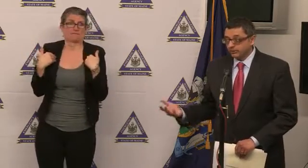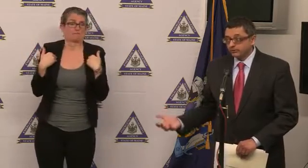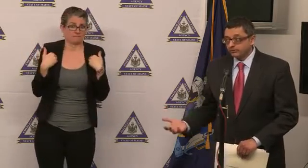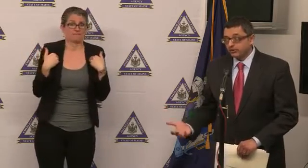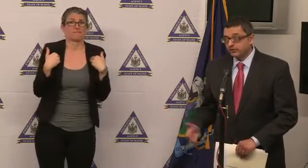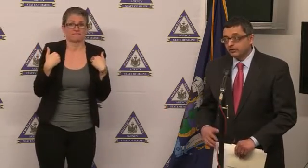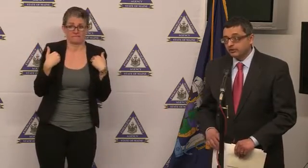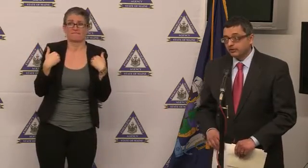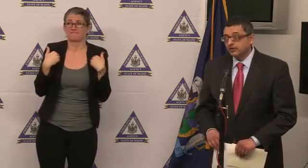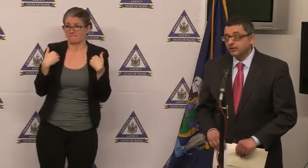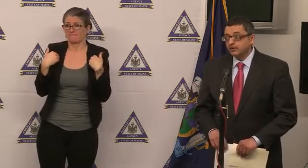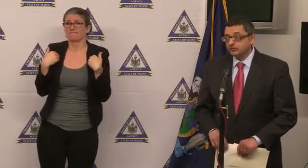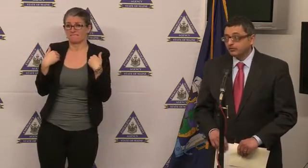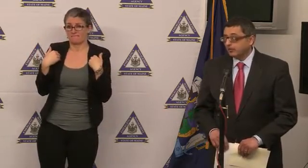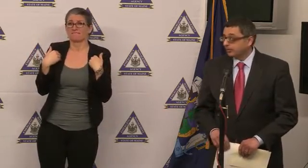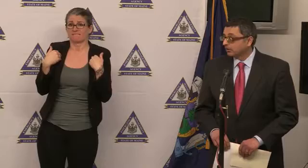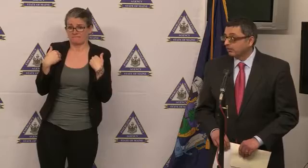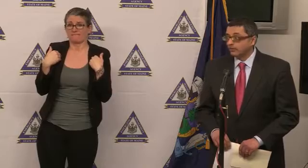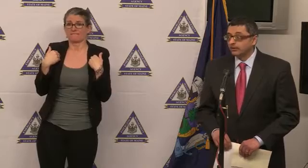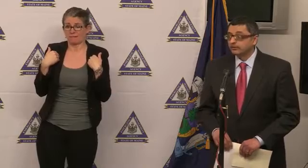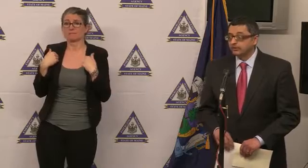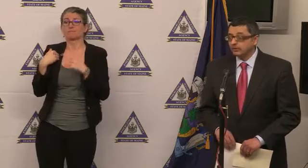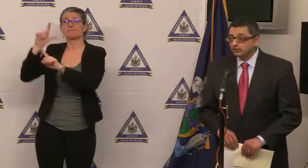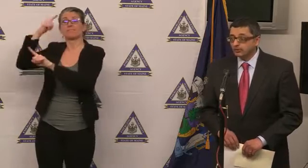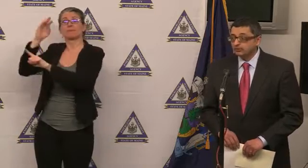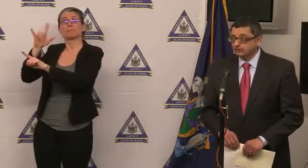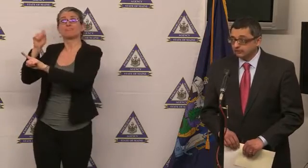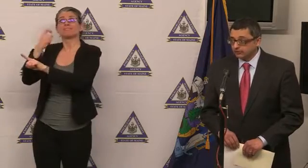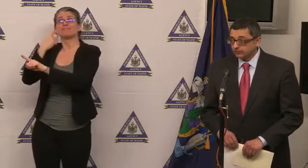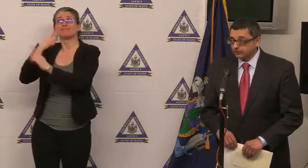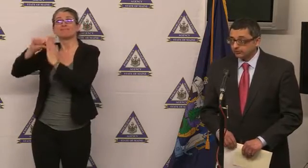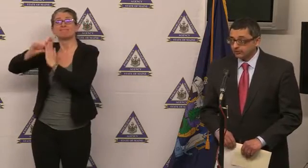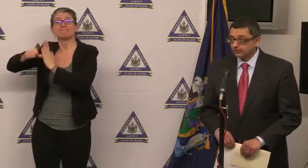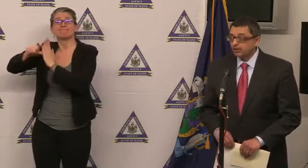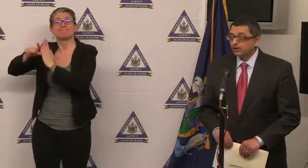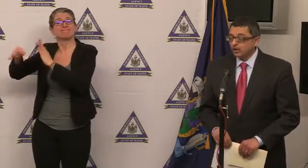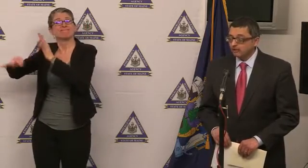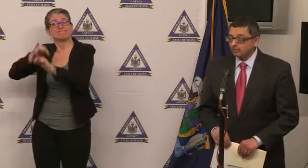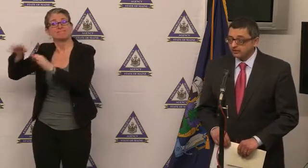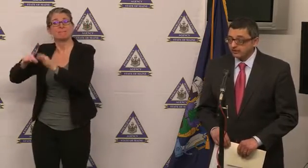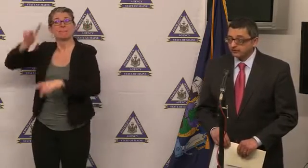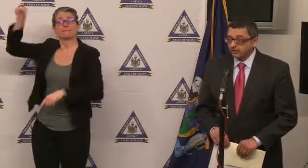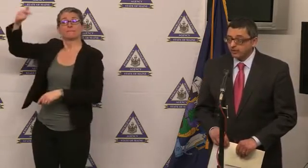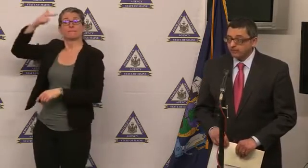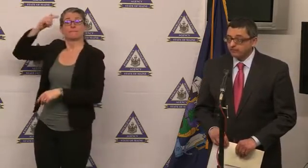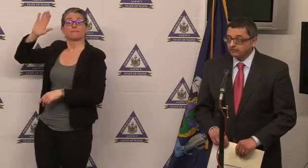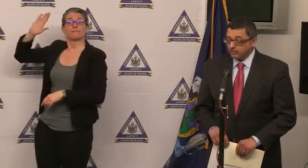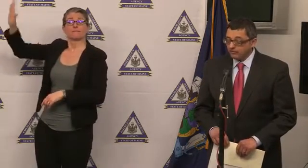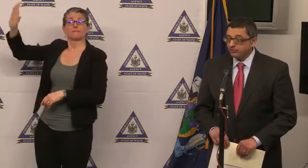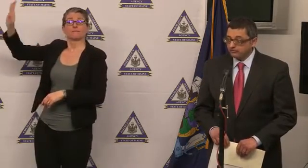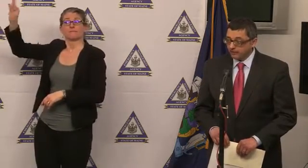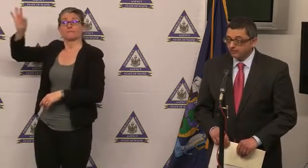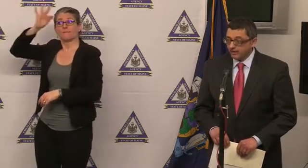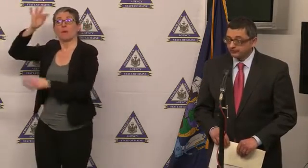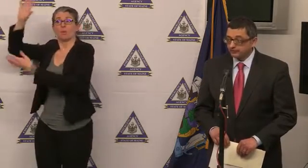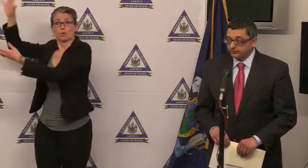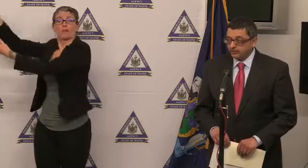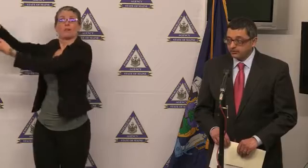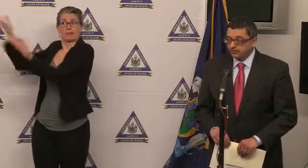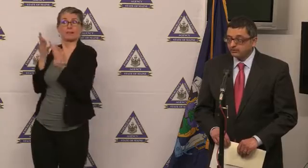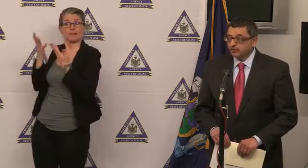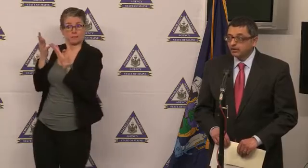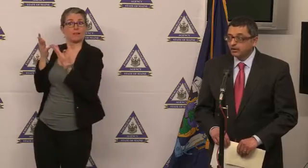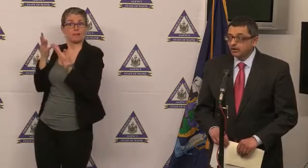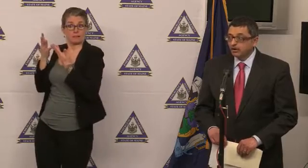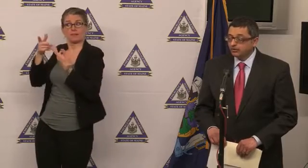has underscored the need for the federal government to increase the distribution of protective equipment from the federal national